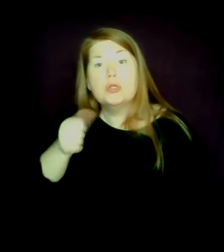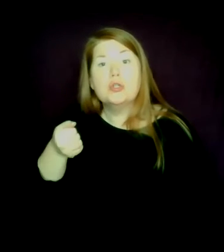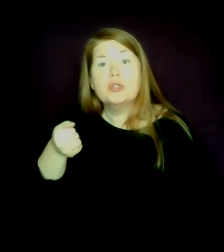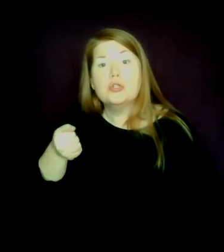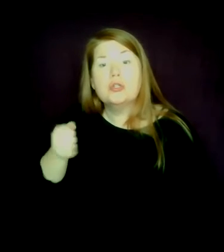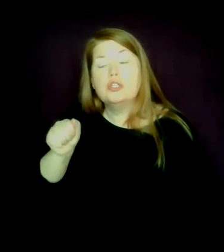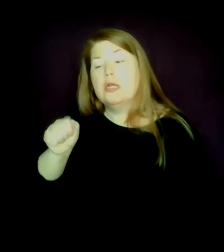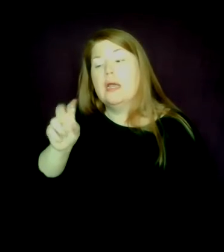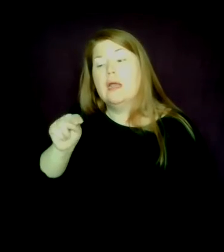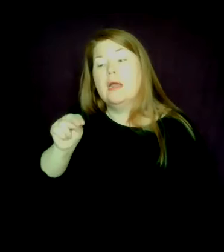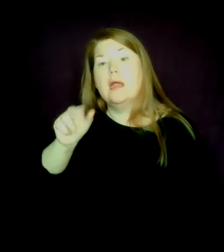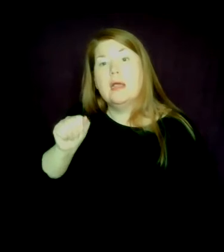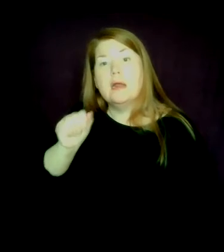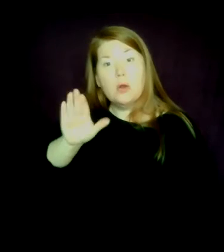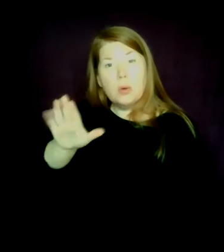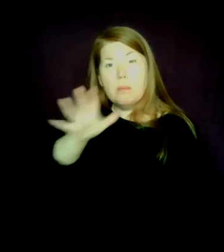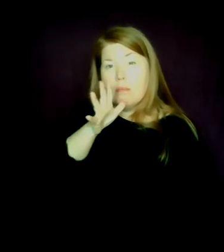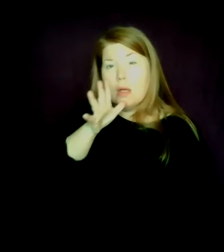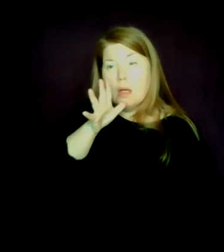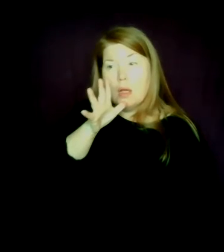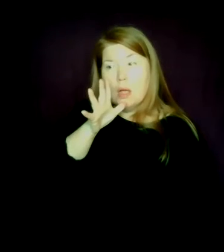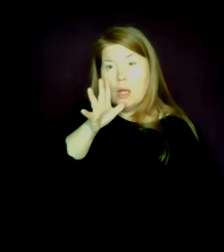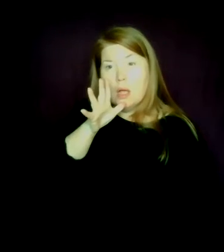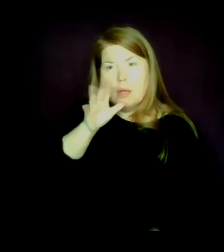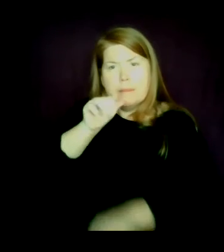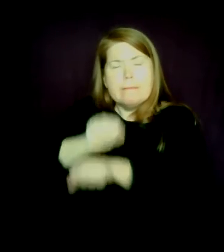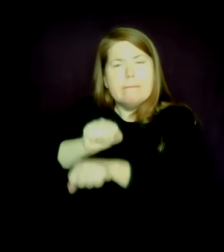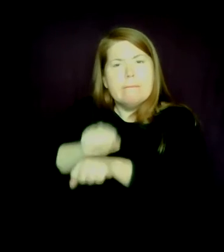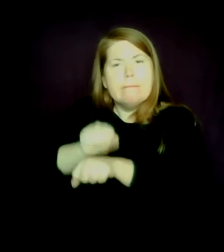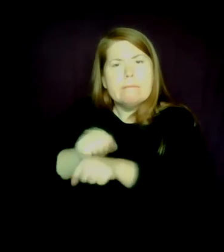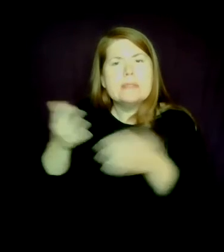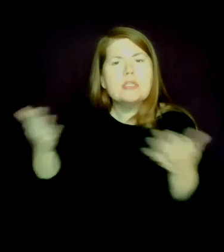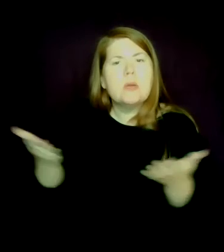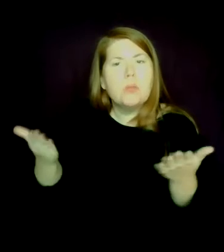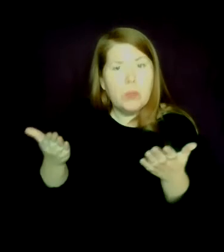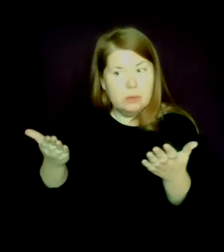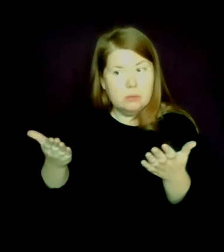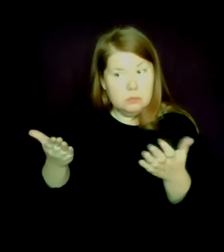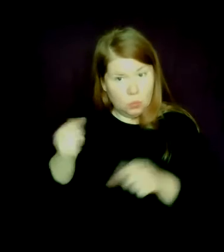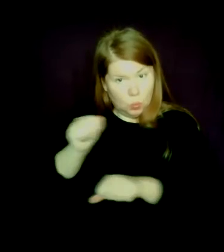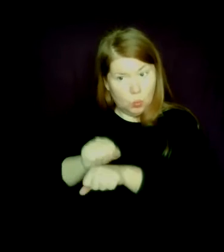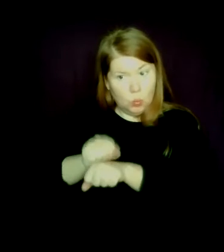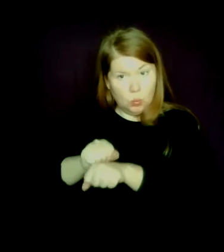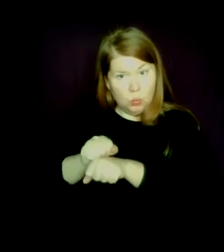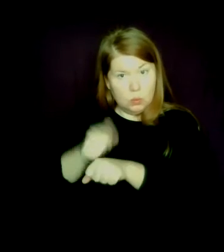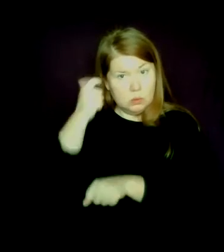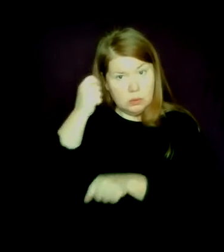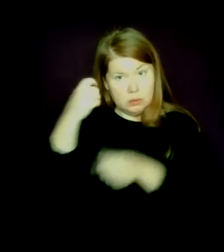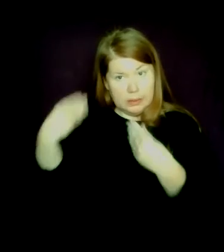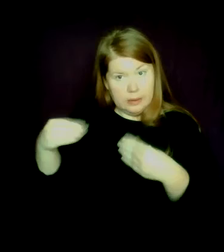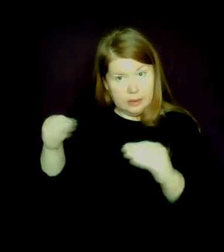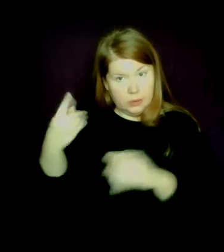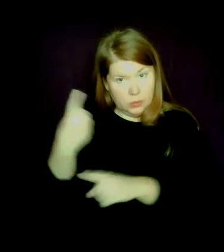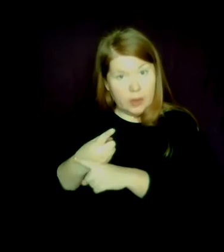What is her mom's job? Well, her mom works at a hair salon, right? So you're right. Full sentence.